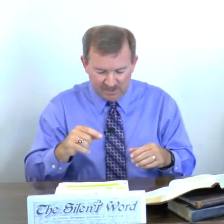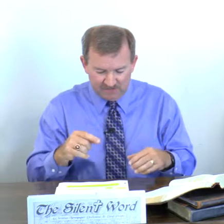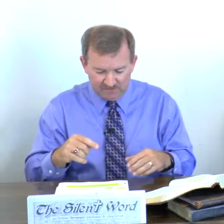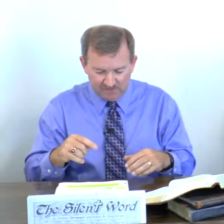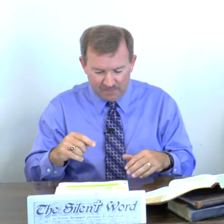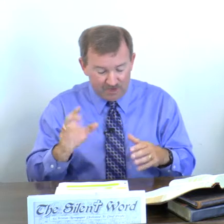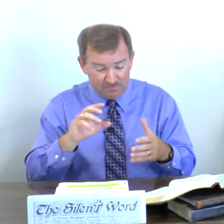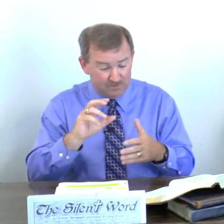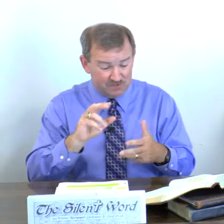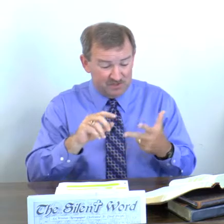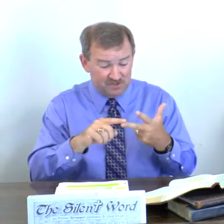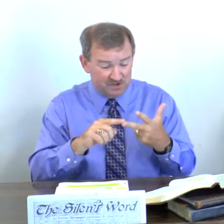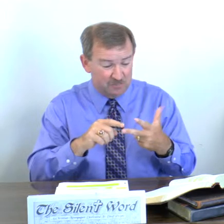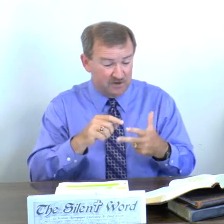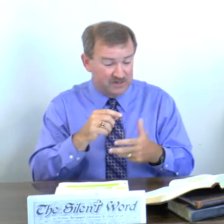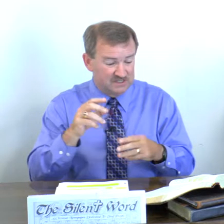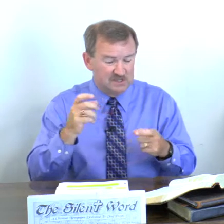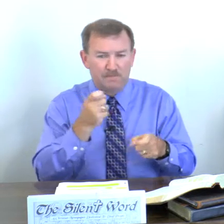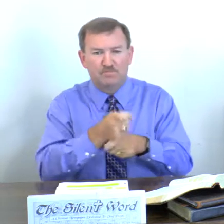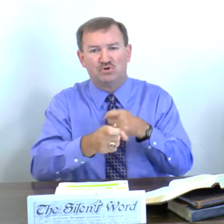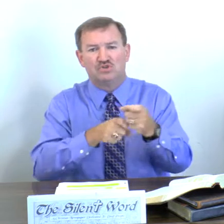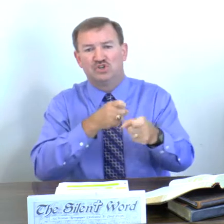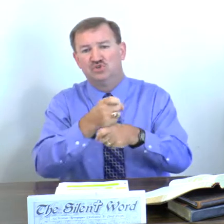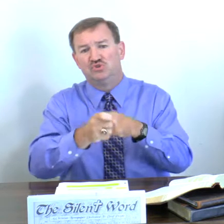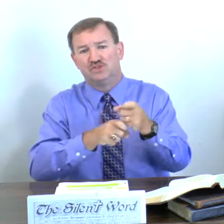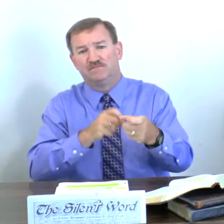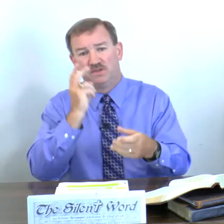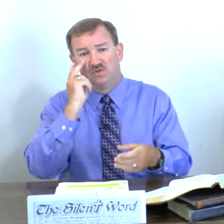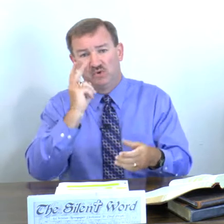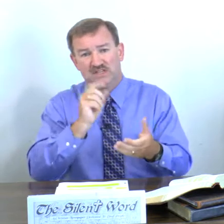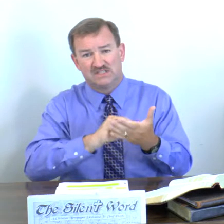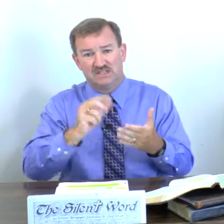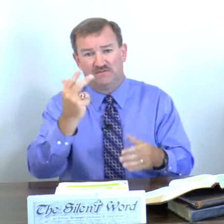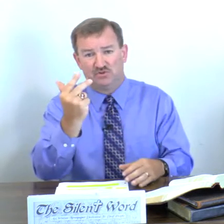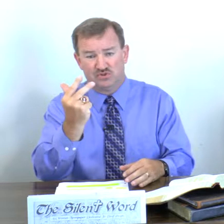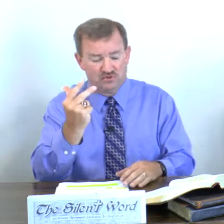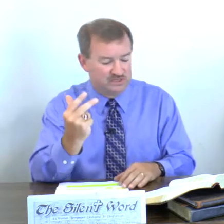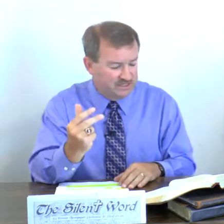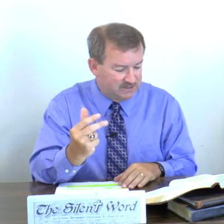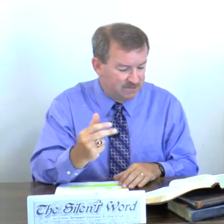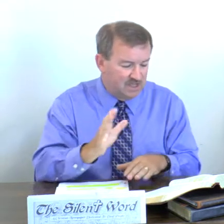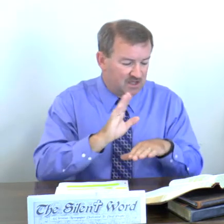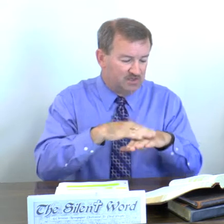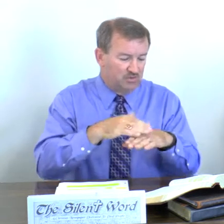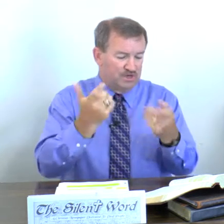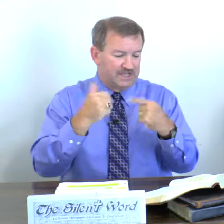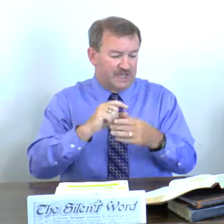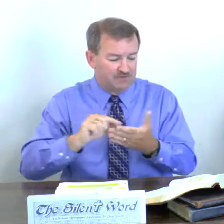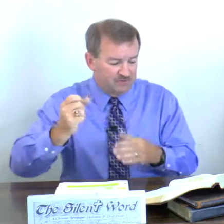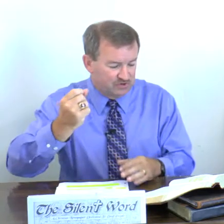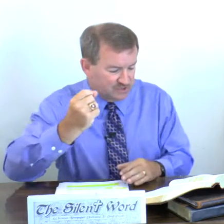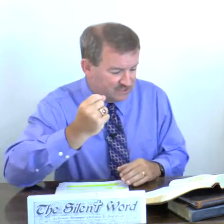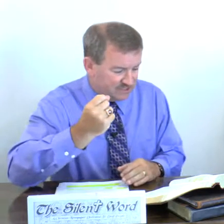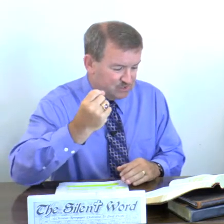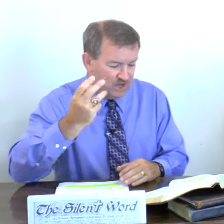of, well, I'm sorry, the third part is the persecution. We can see it in verse 13. The warning came in verse